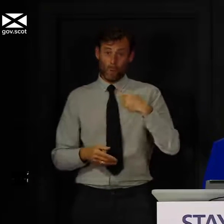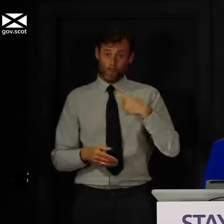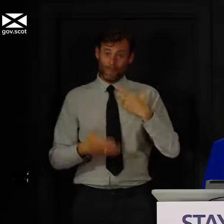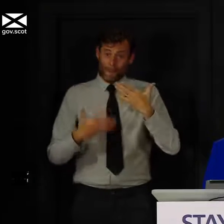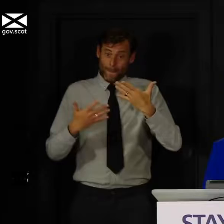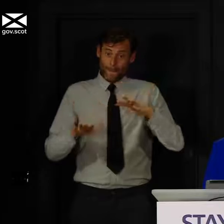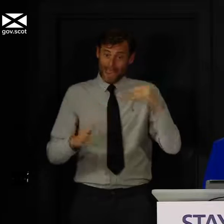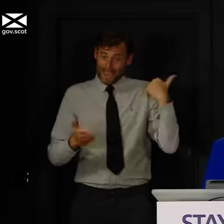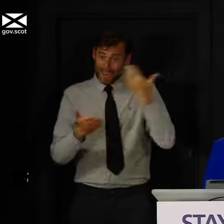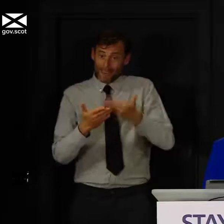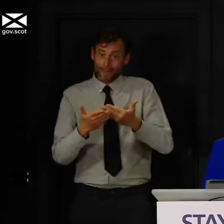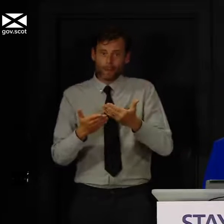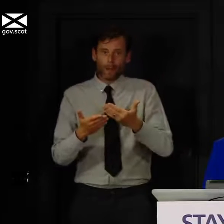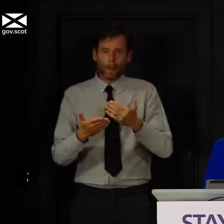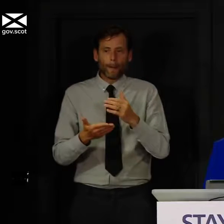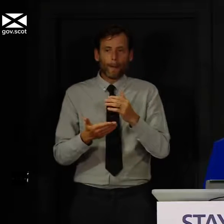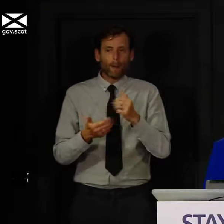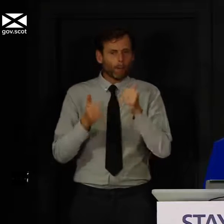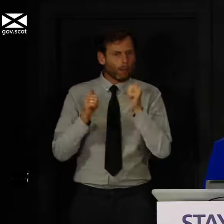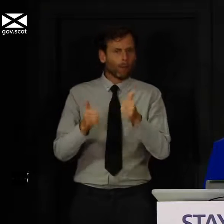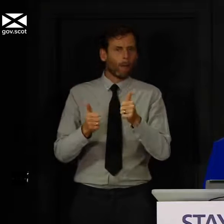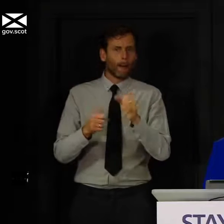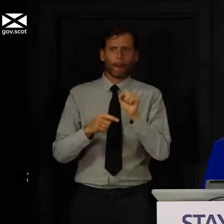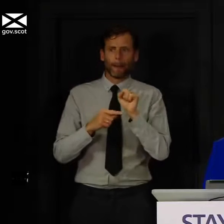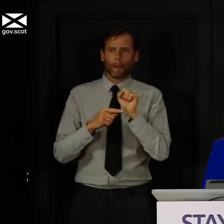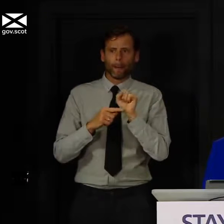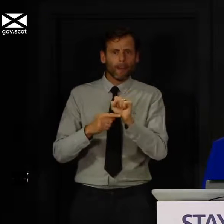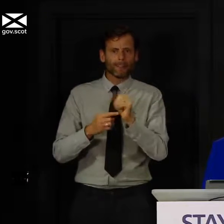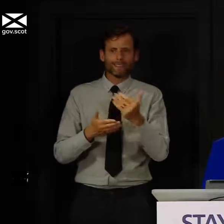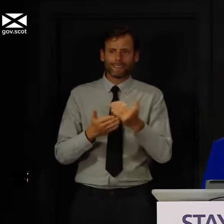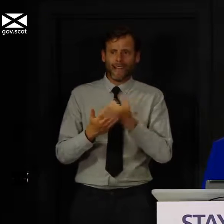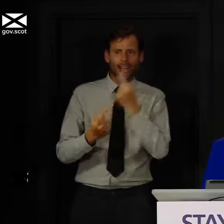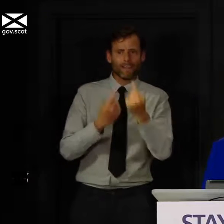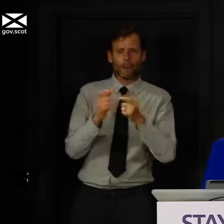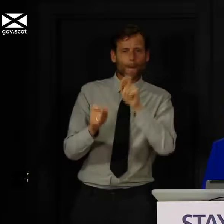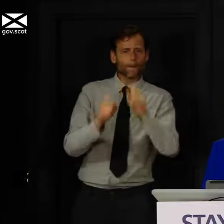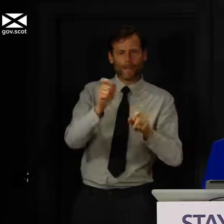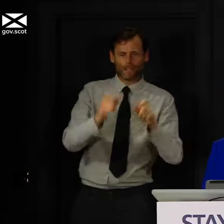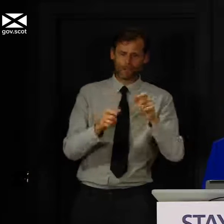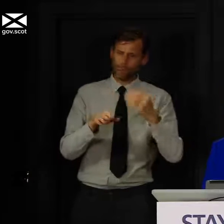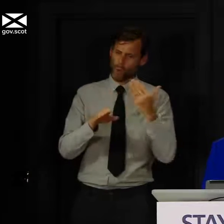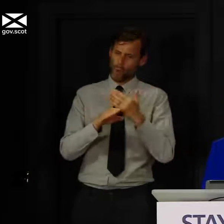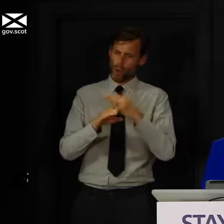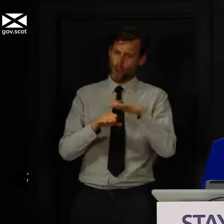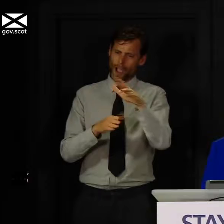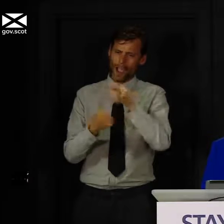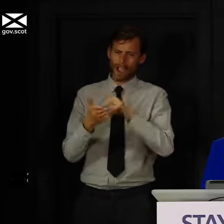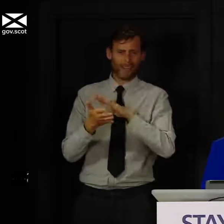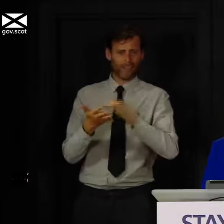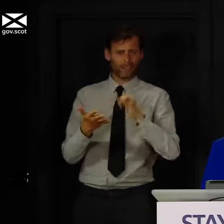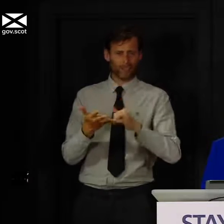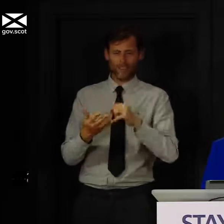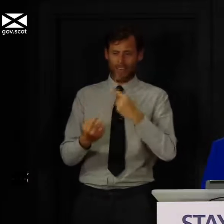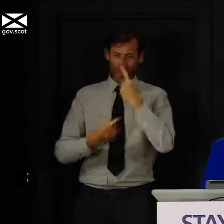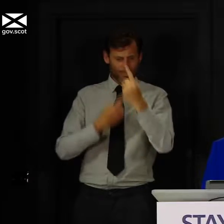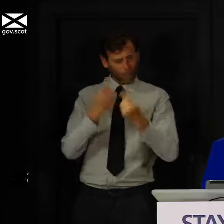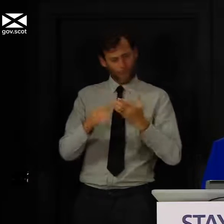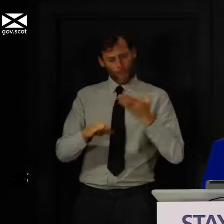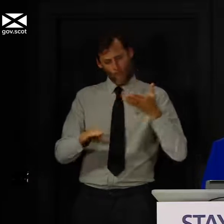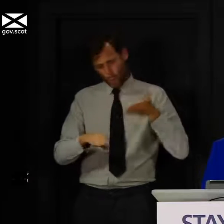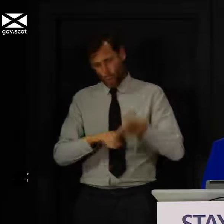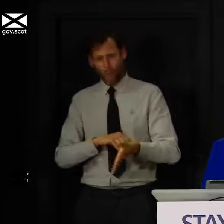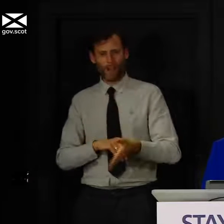on patient safety. So staff working in our NHS in the hospital setting and elsewhere are